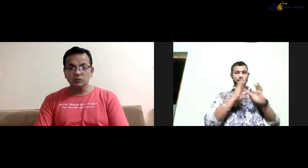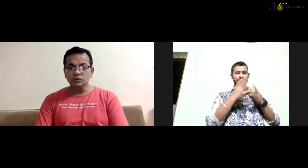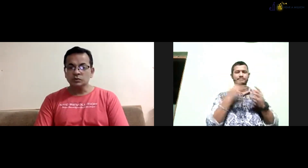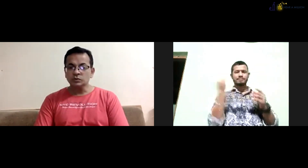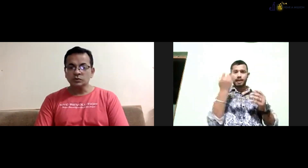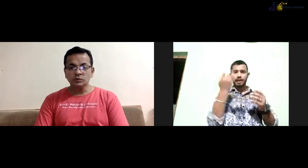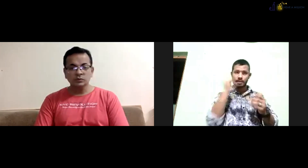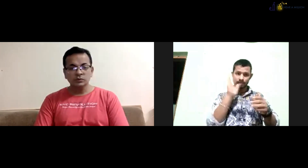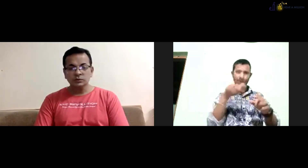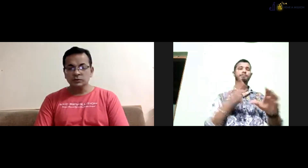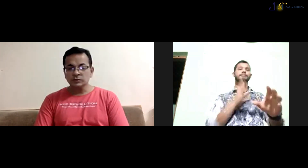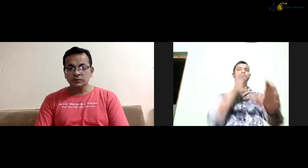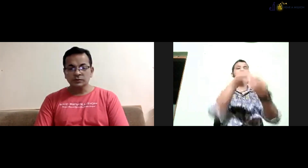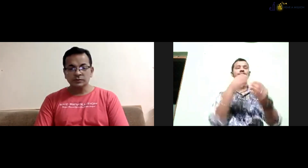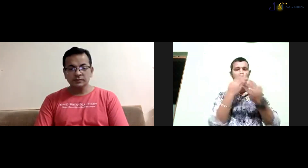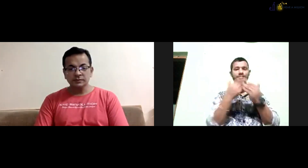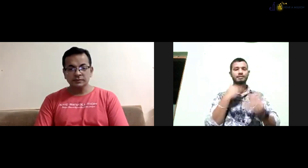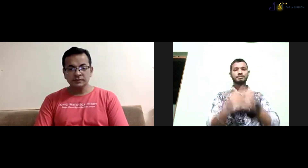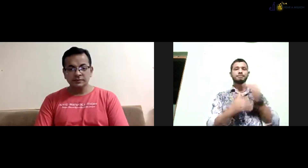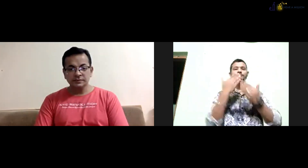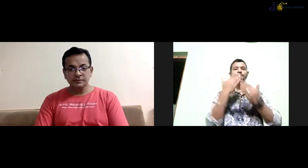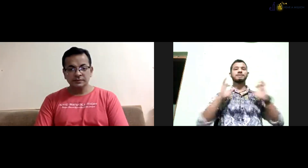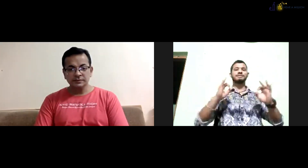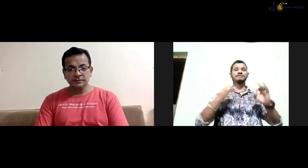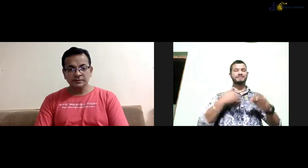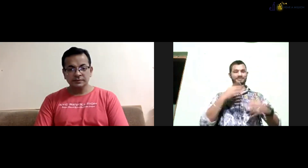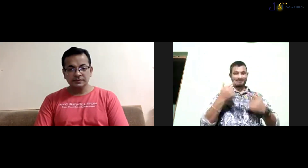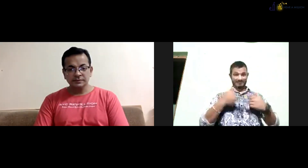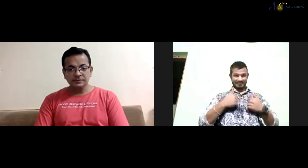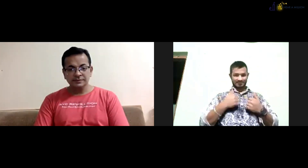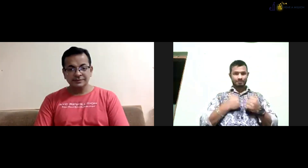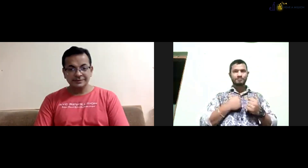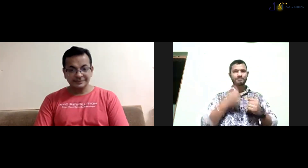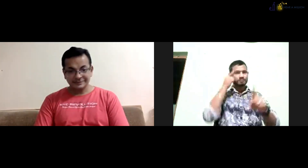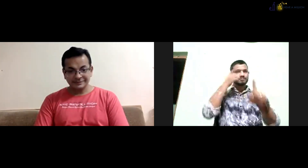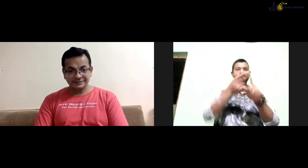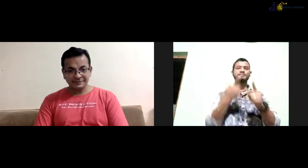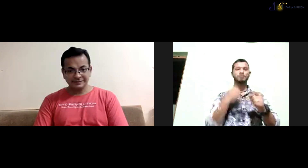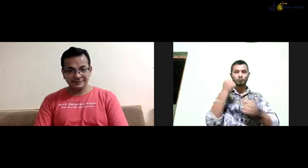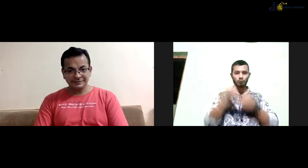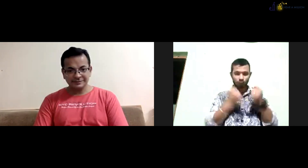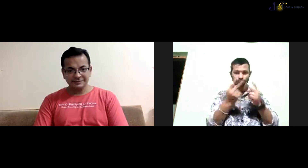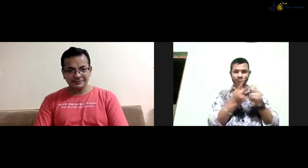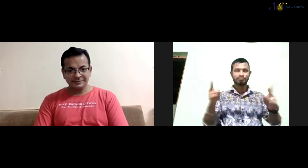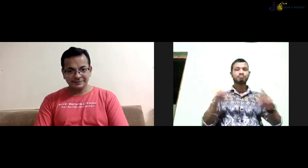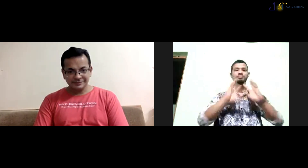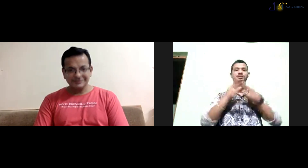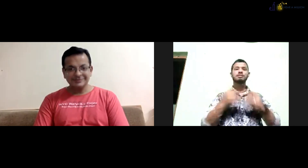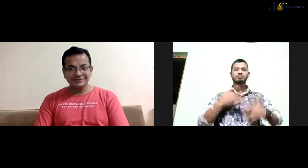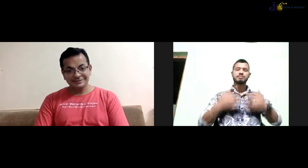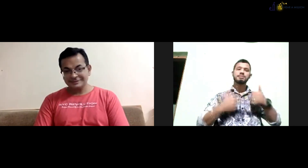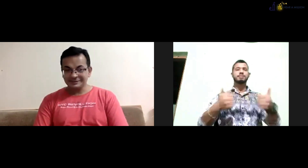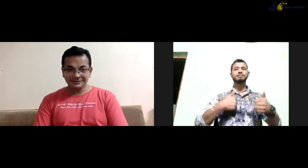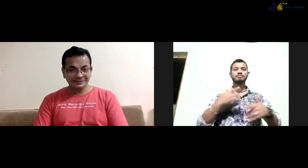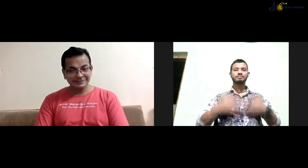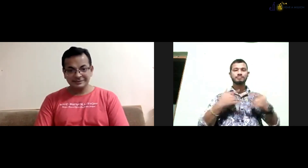I went to deaf school, but there were not much deaf students. So I was studying well over there. My aim, it